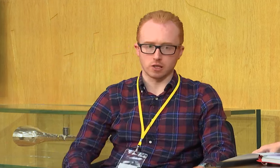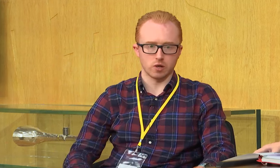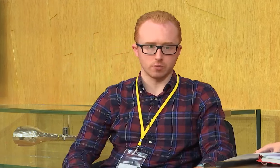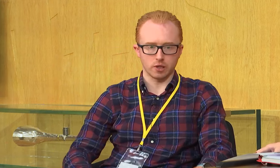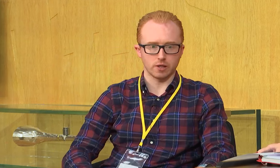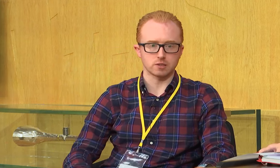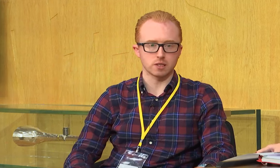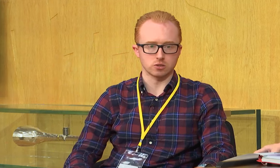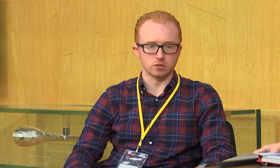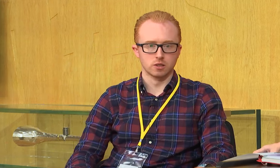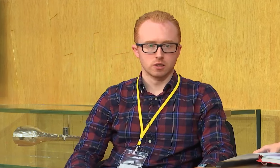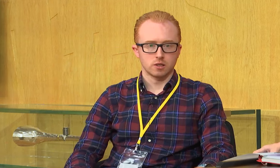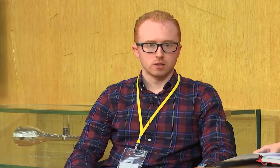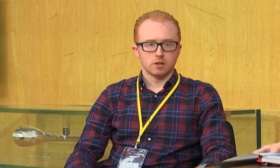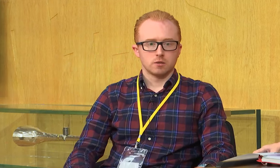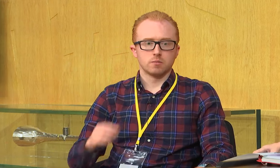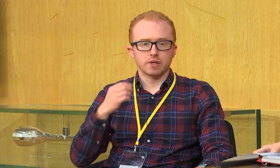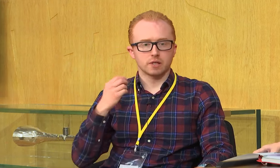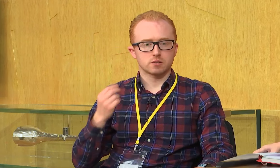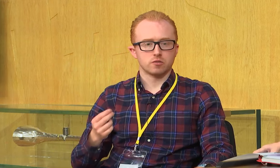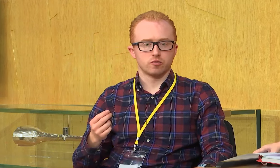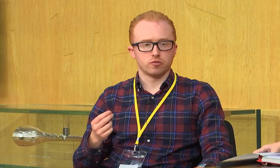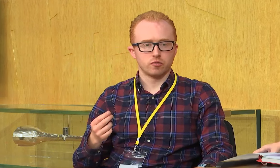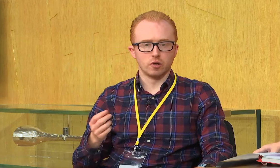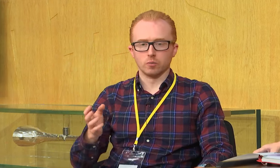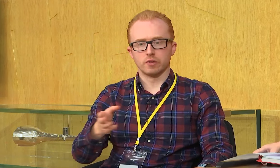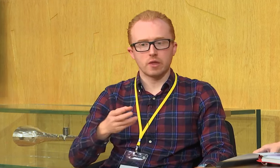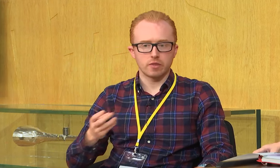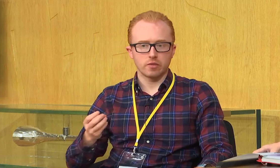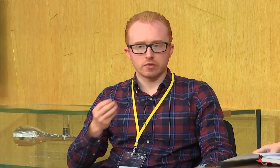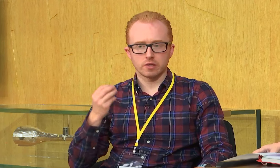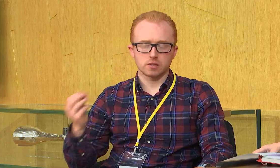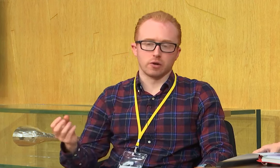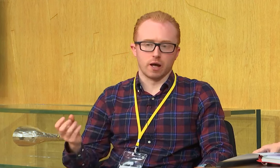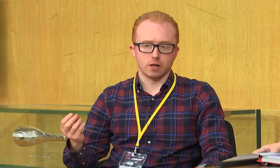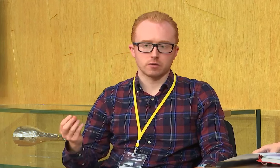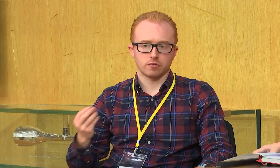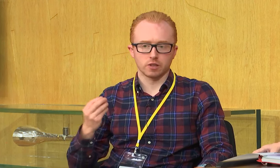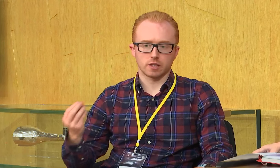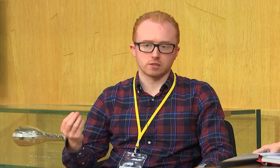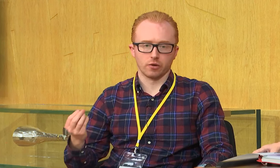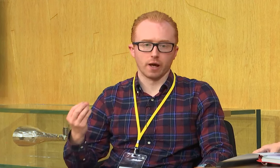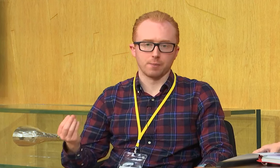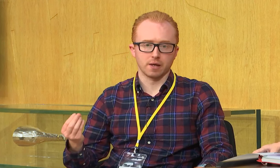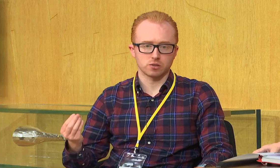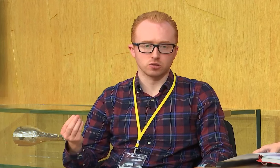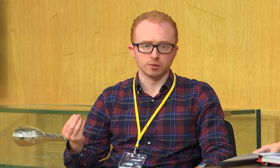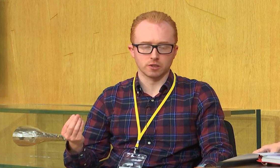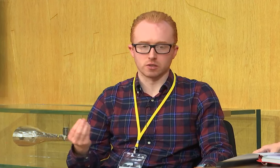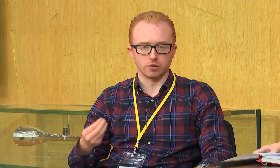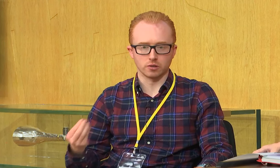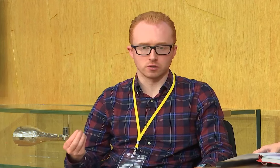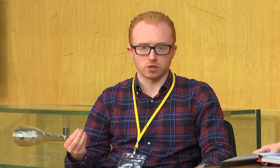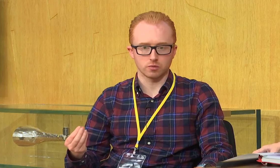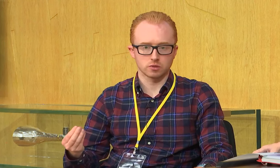conduct hate crime without hesitation, because of, you know, they sit on a higher, they feel like they sit on a higher pedestal